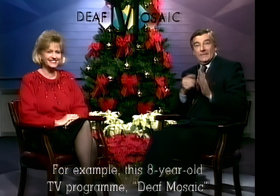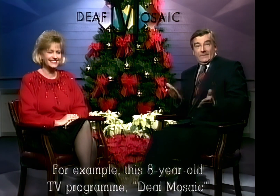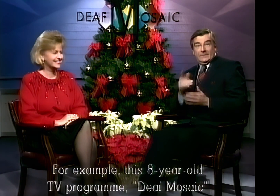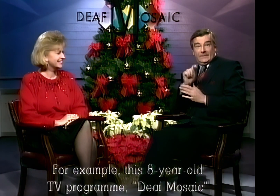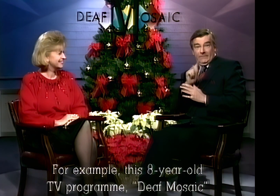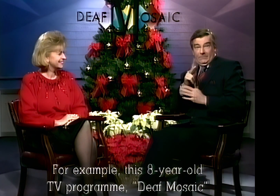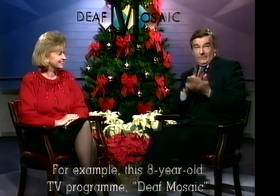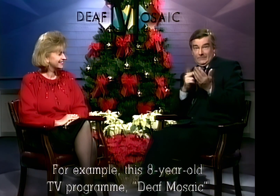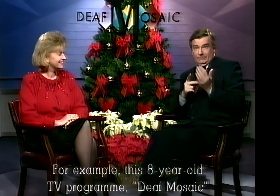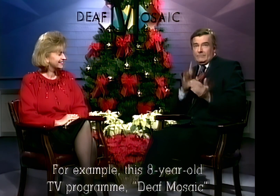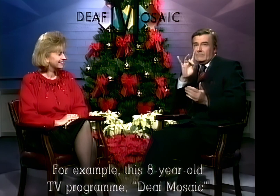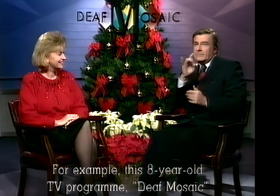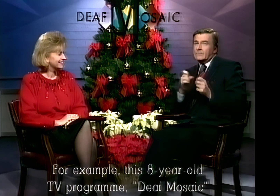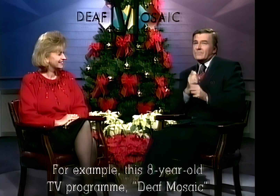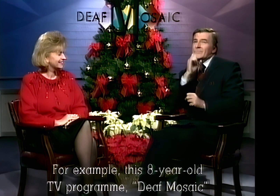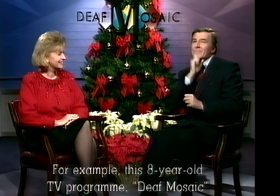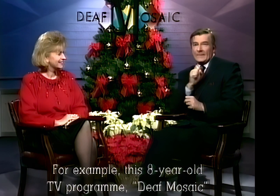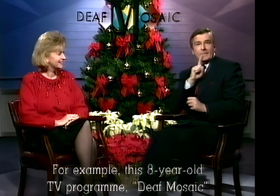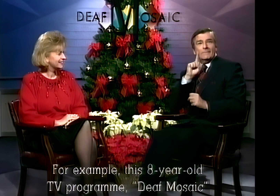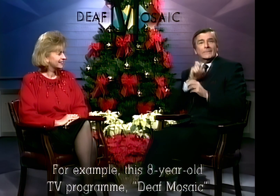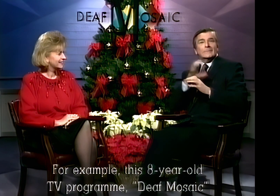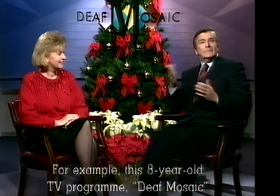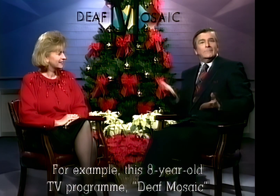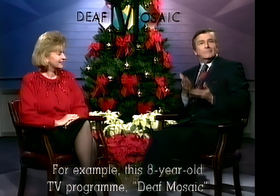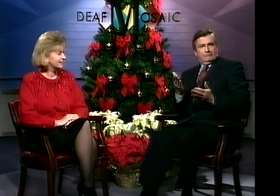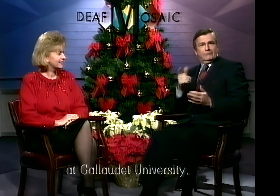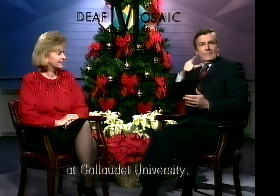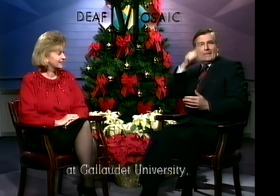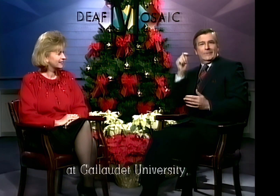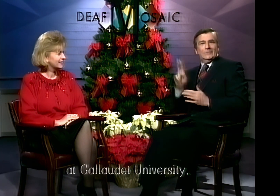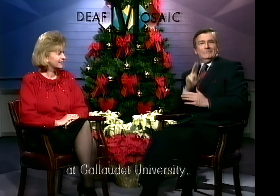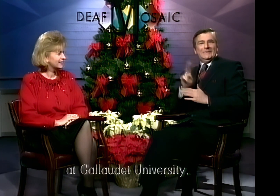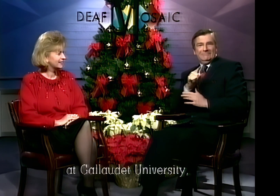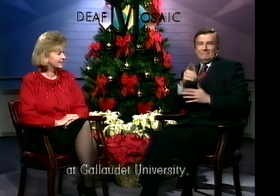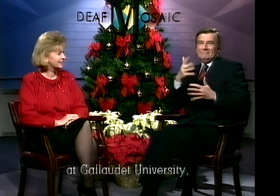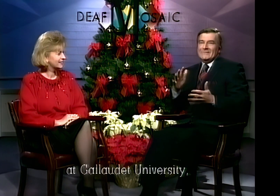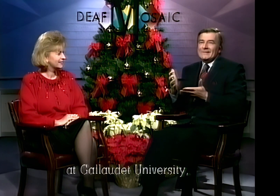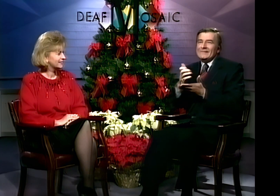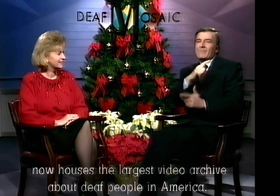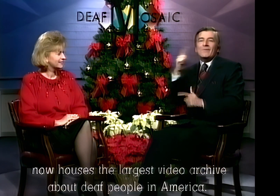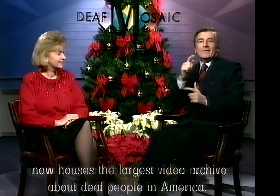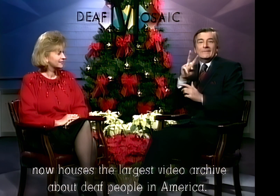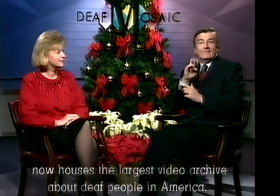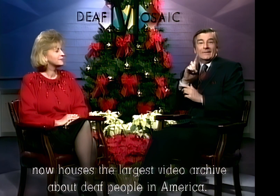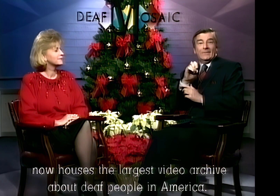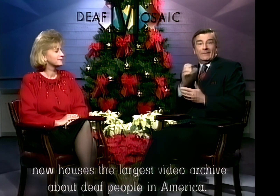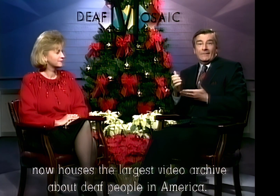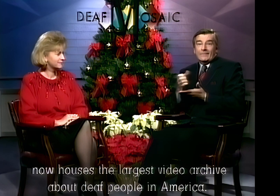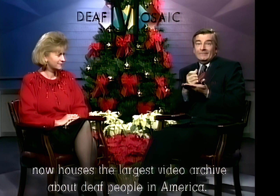For example, this 8-year-old TV program, Deaf Mosaic, at Gallaudet University, now houses the largest video